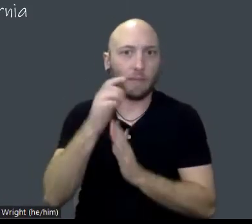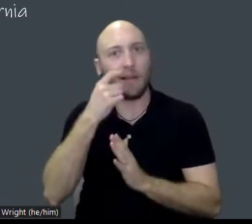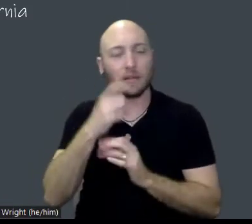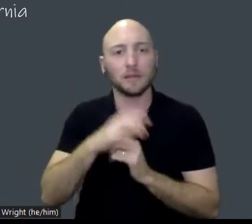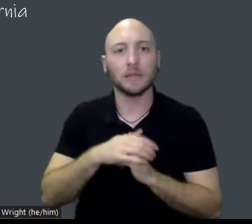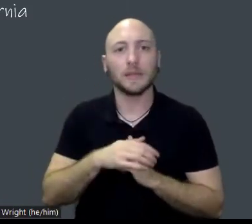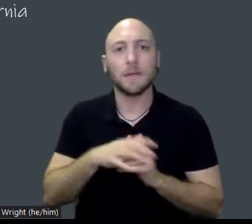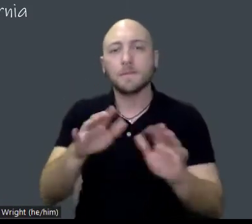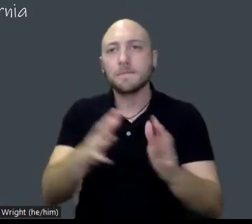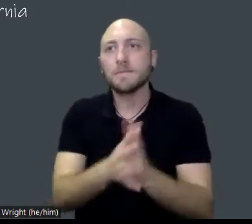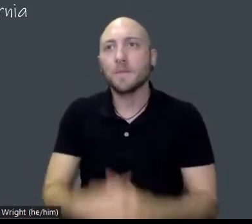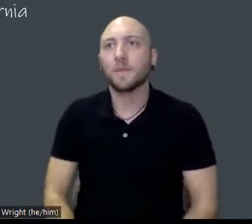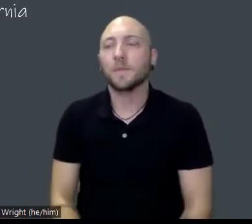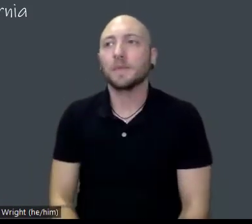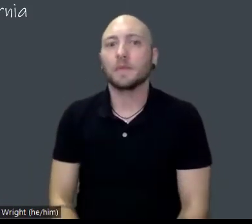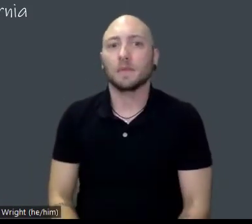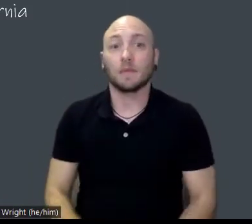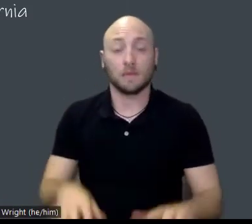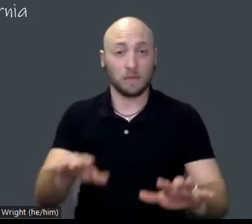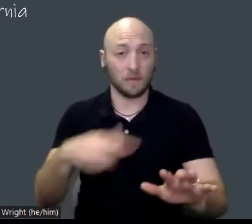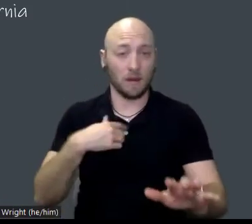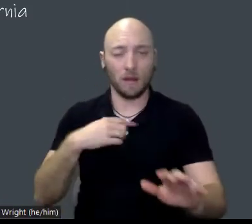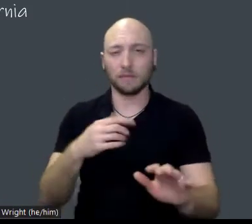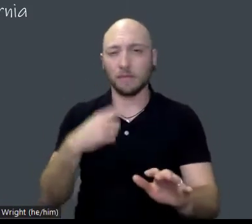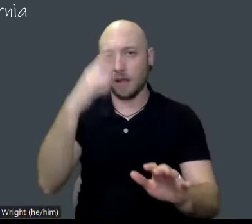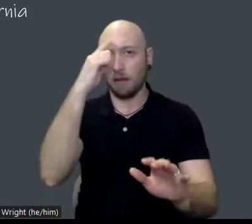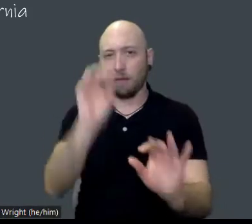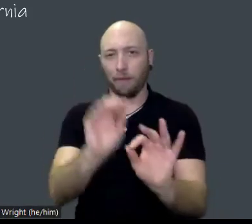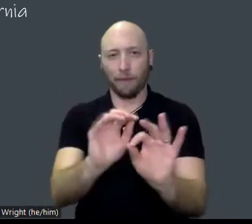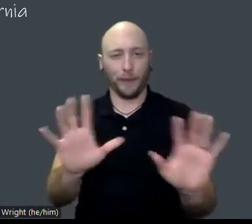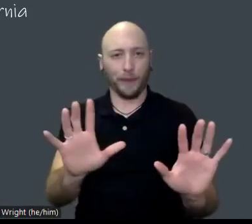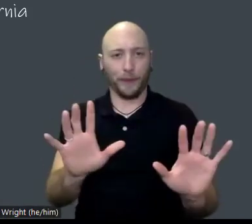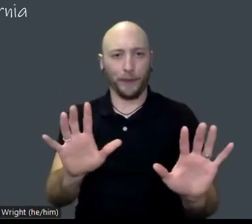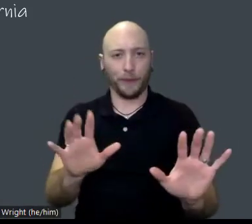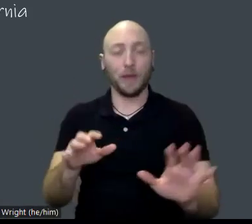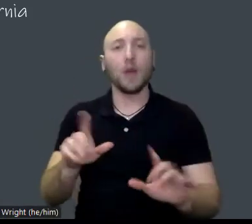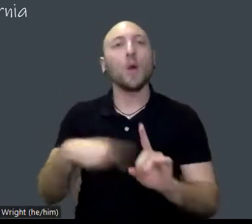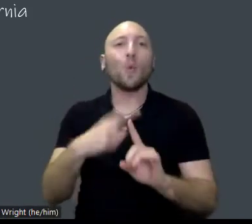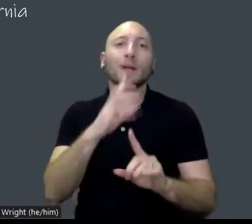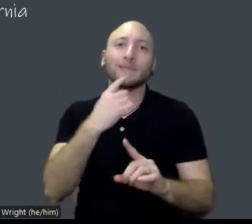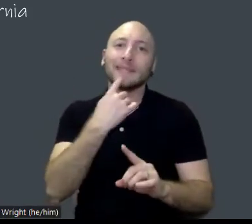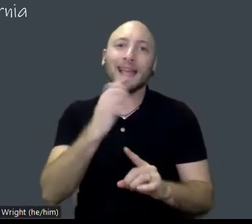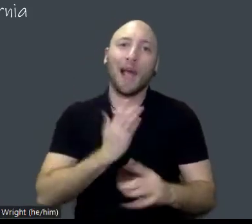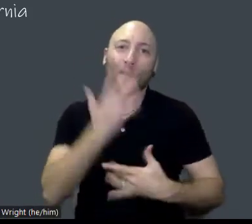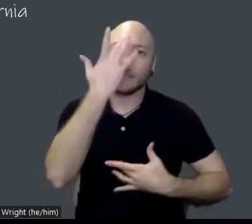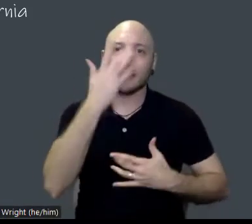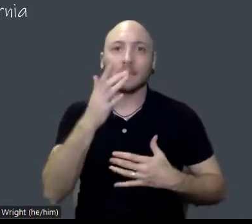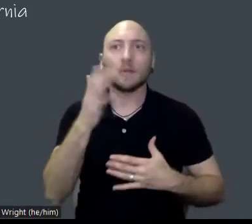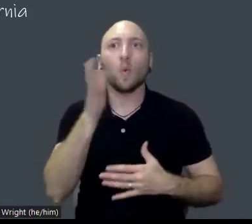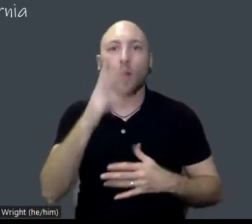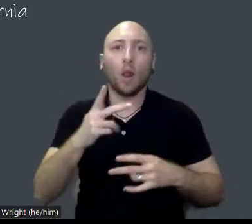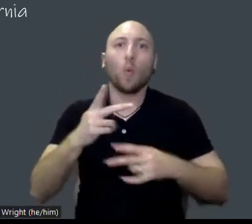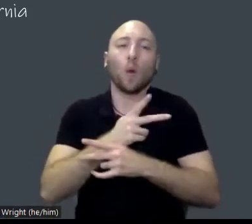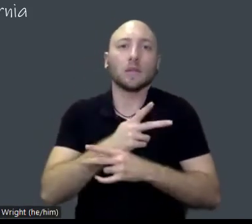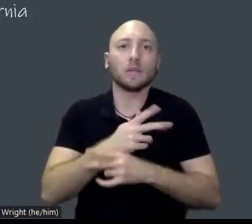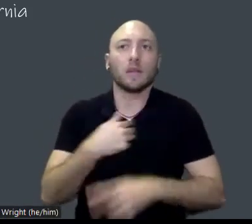don't have any like doubts in my mind that it's a progressive disease. That always made sense to me. I also always I never